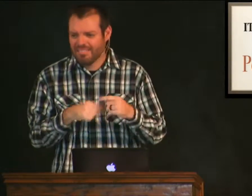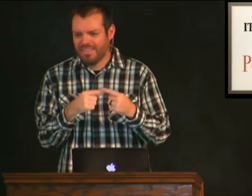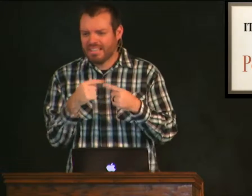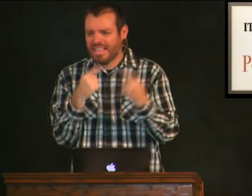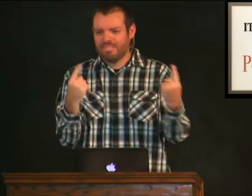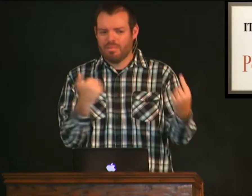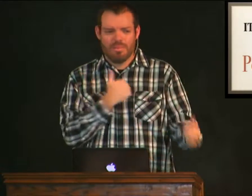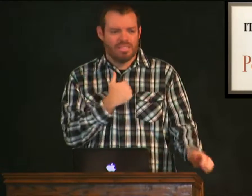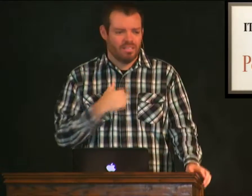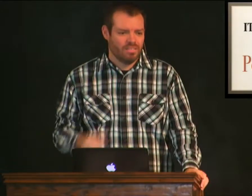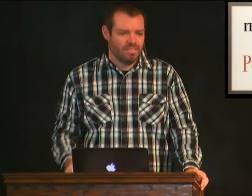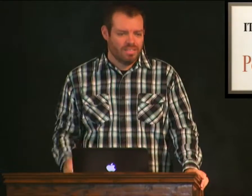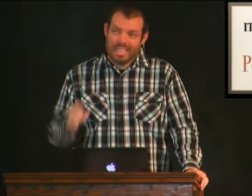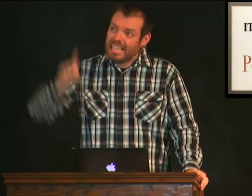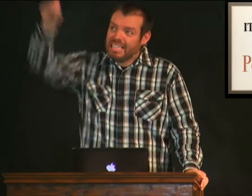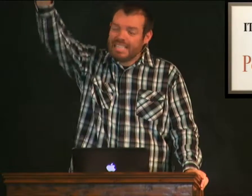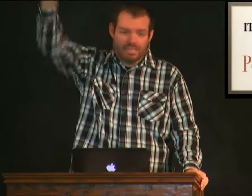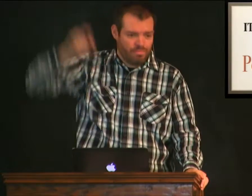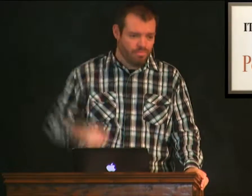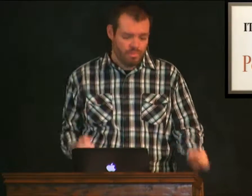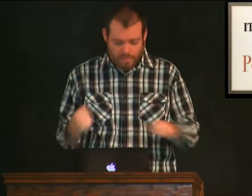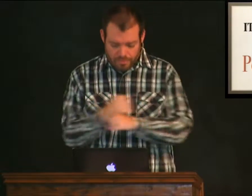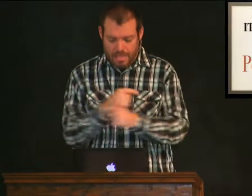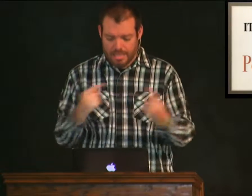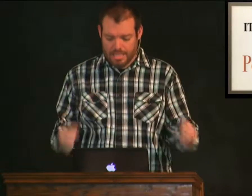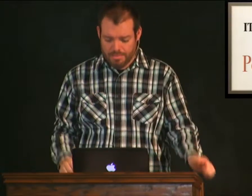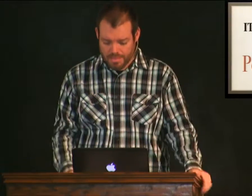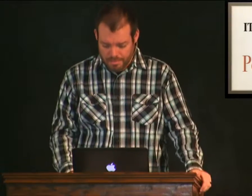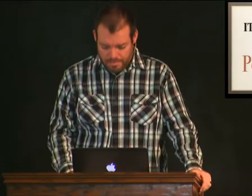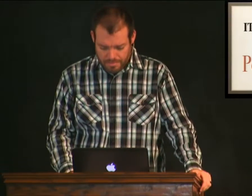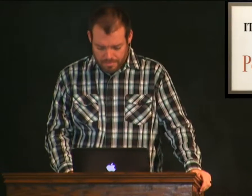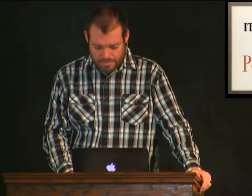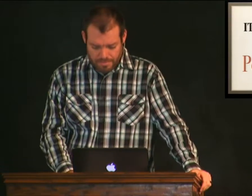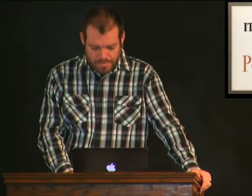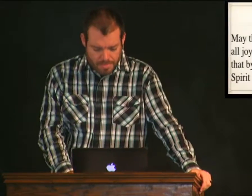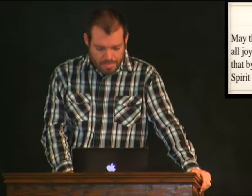I can't fight the enemy myself. I need him to fight the enemy.